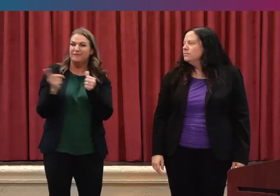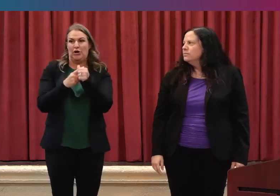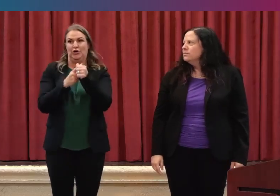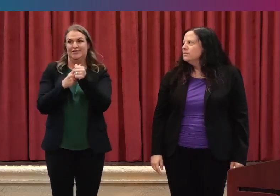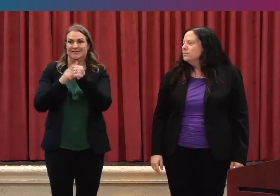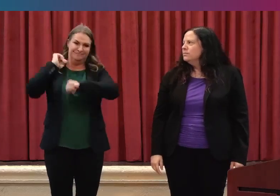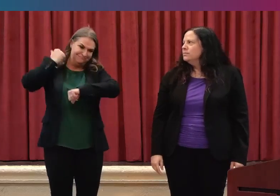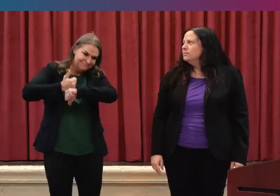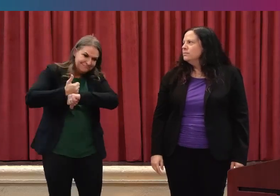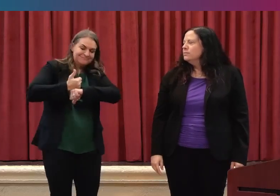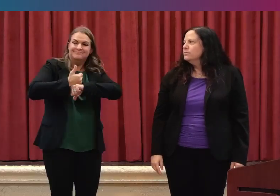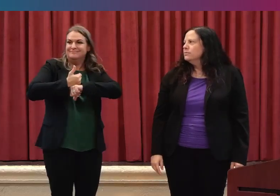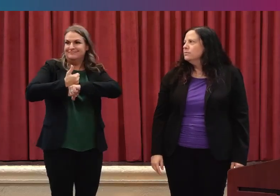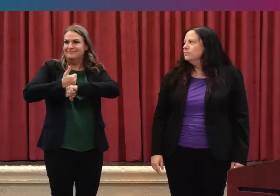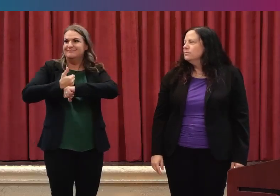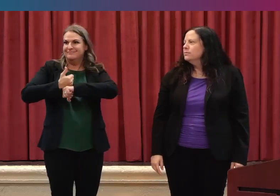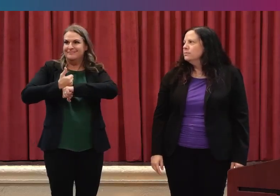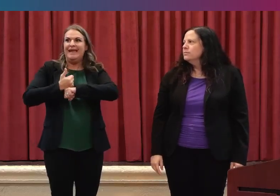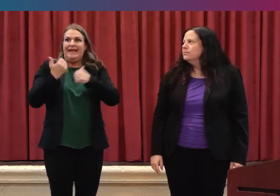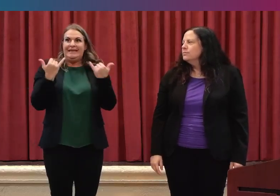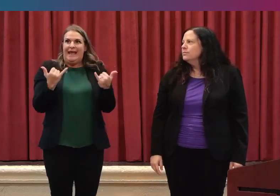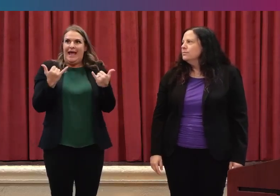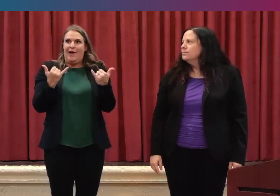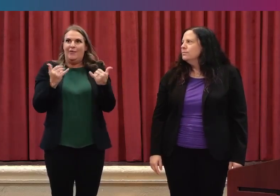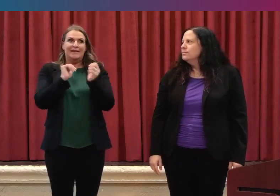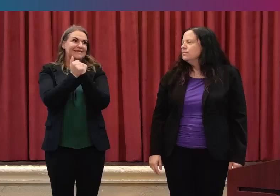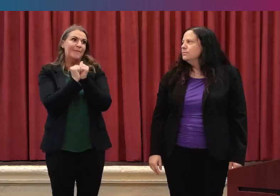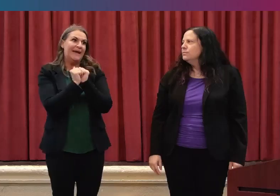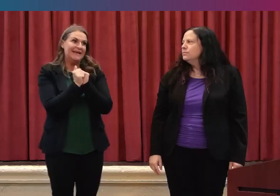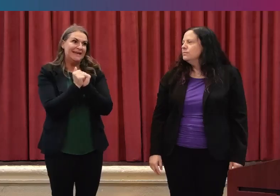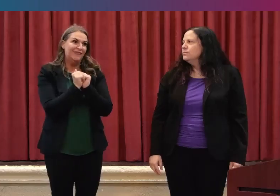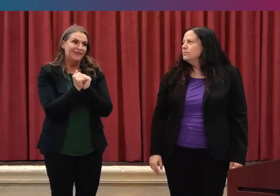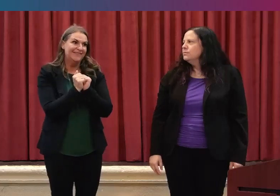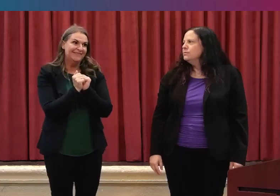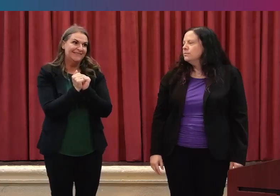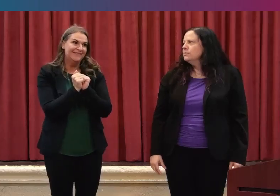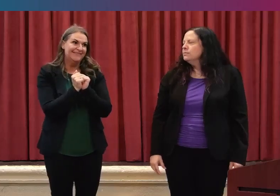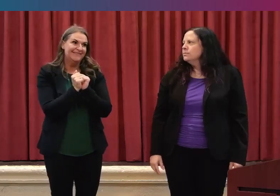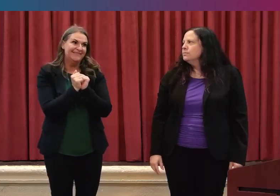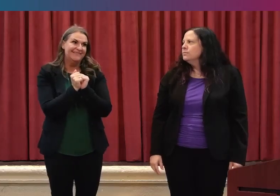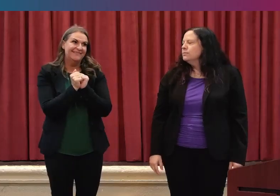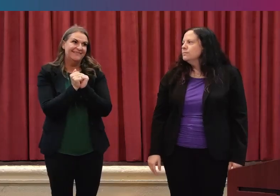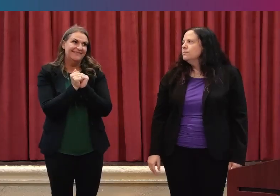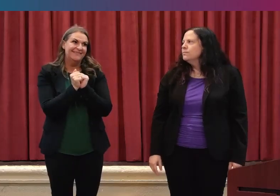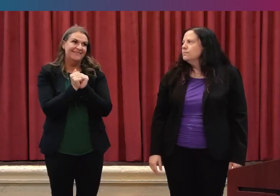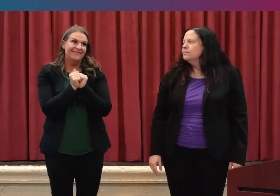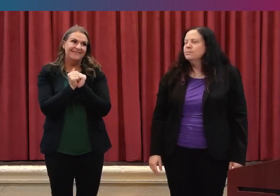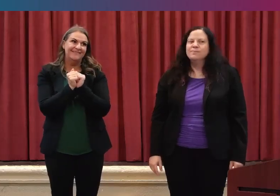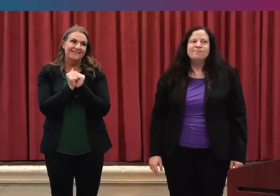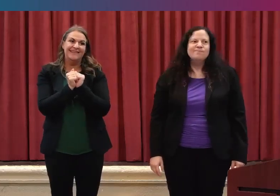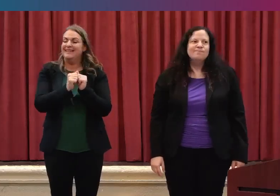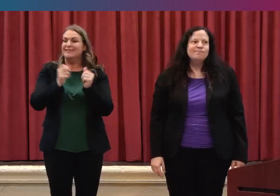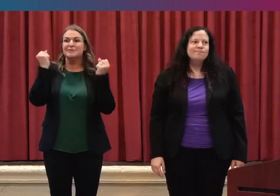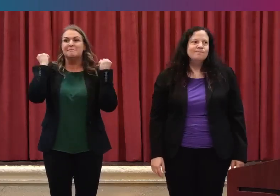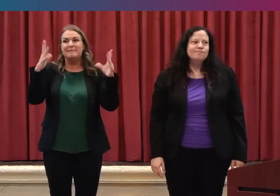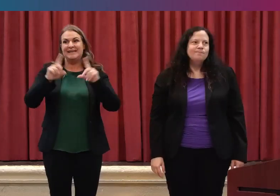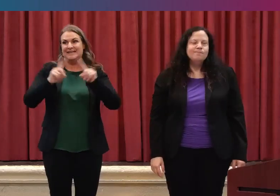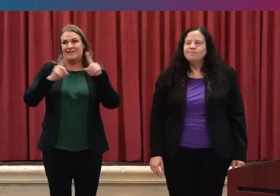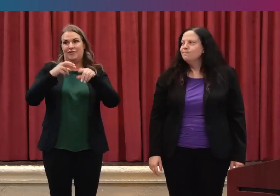one. We were the first. But now it's become very, very competitive.